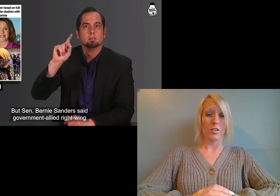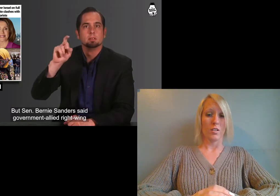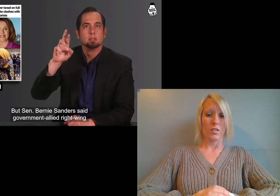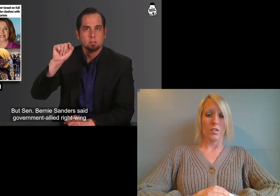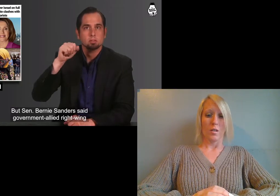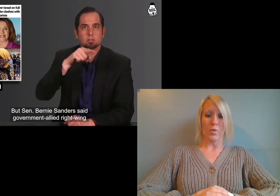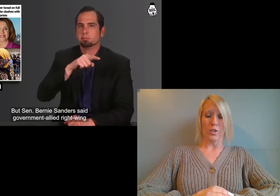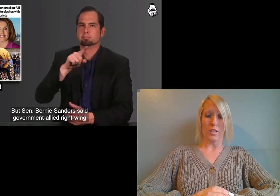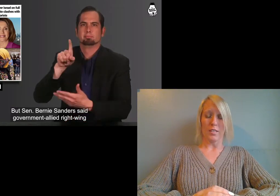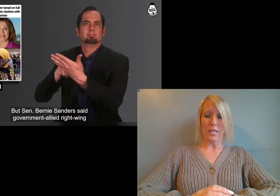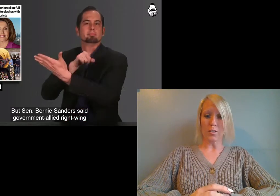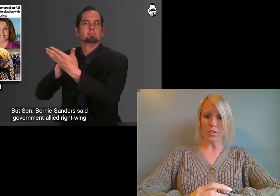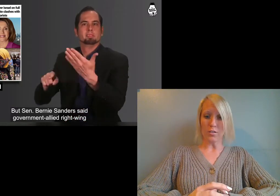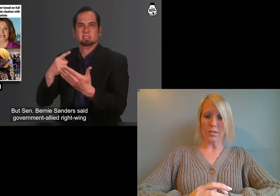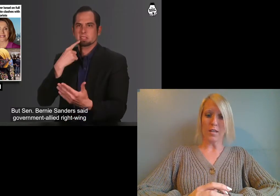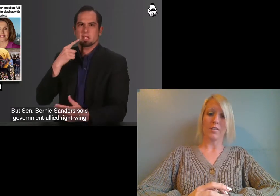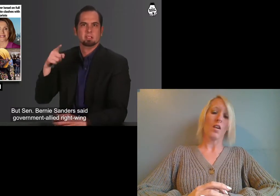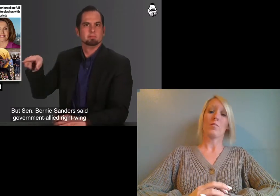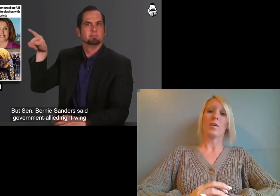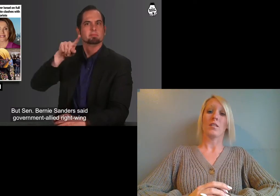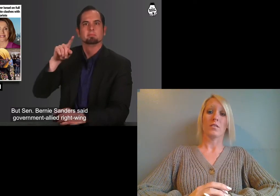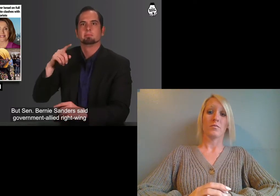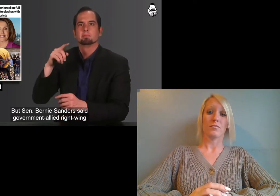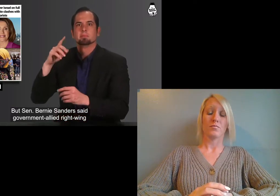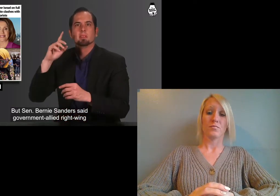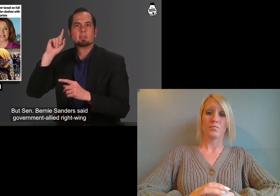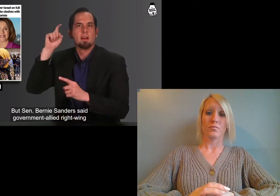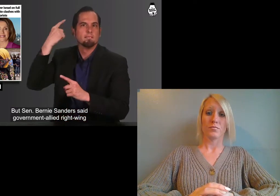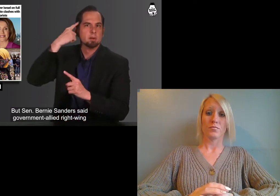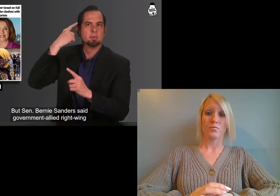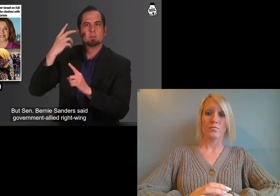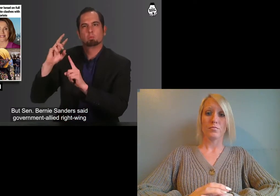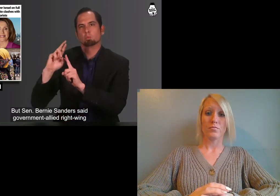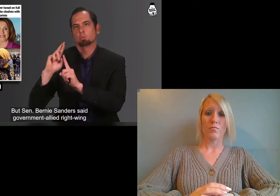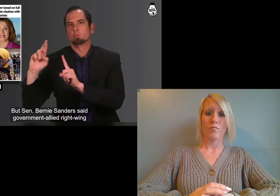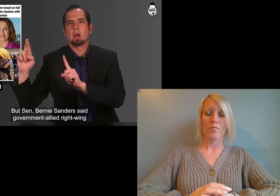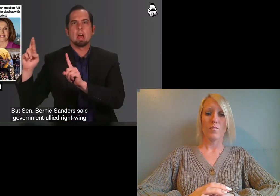Senator Bernie Sanders said government